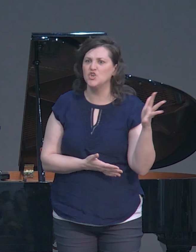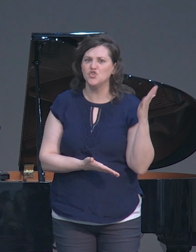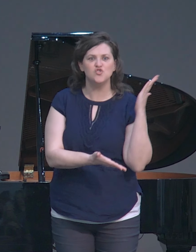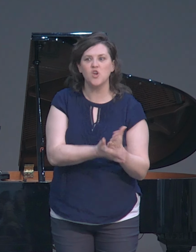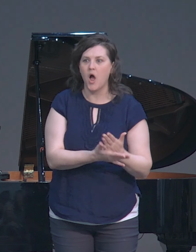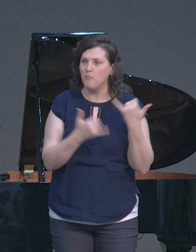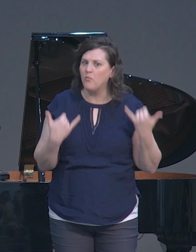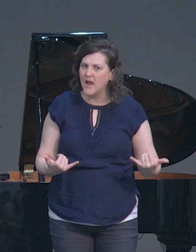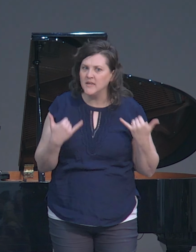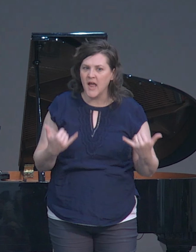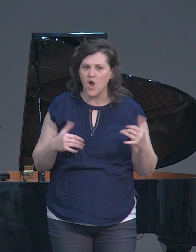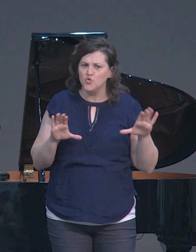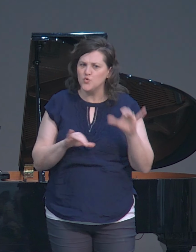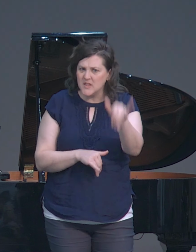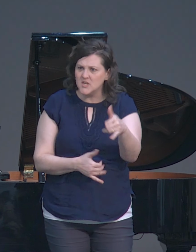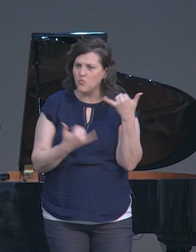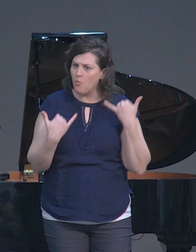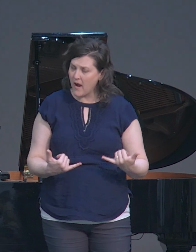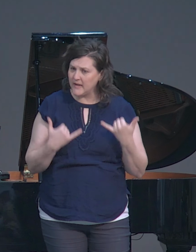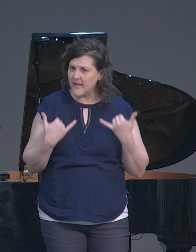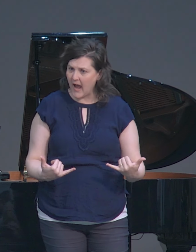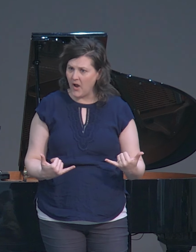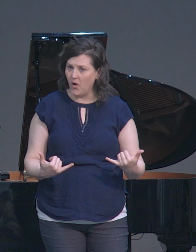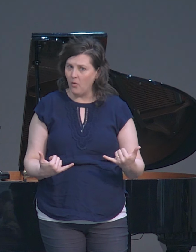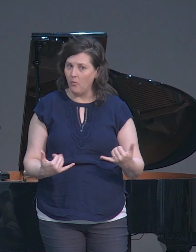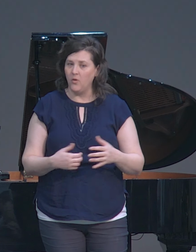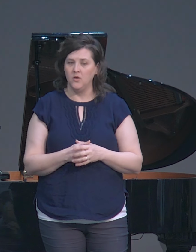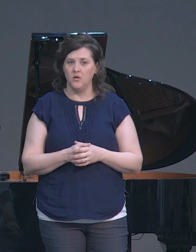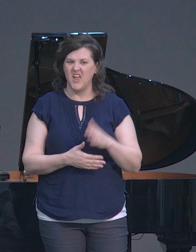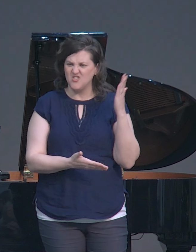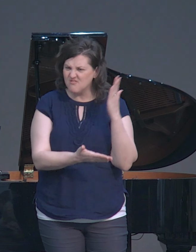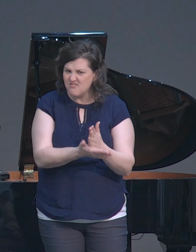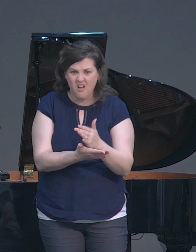to the thinking and practice of what was taking place.